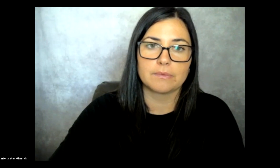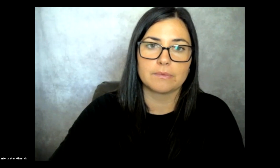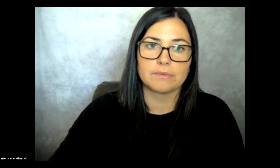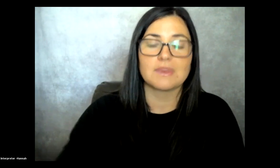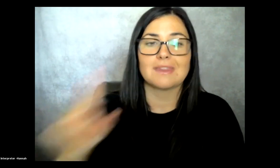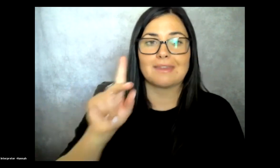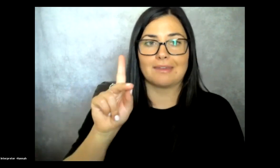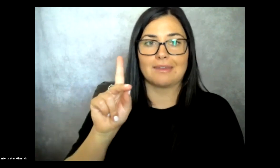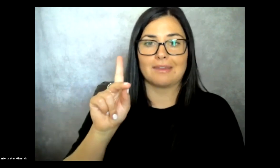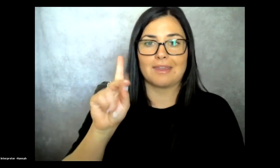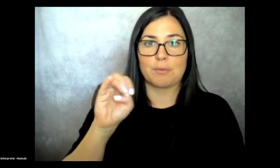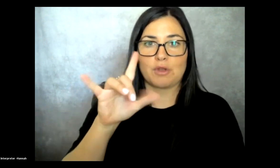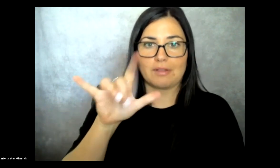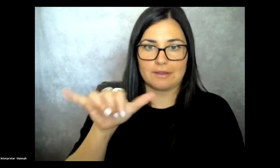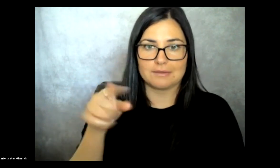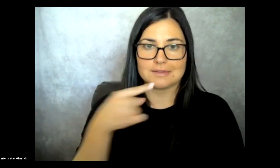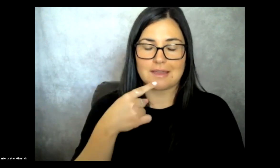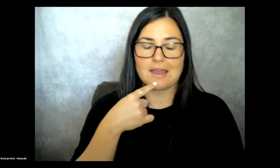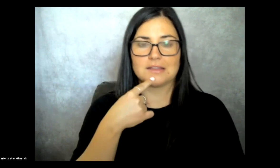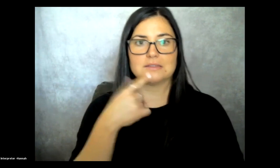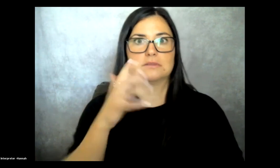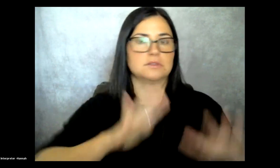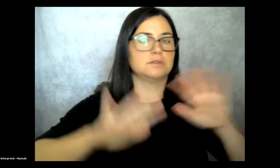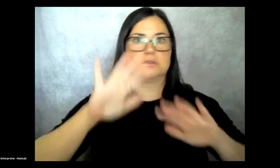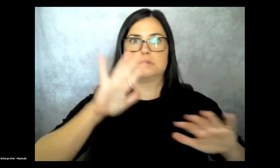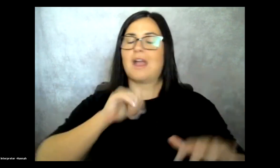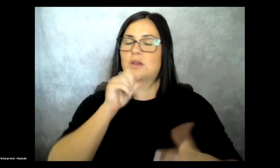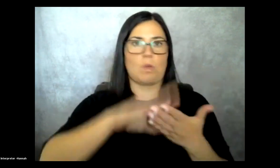Kimberly says, all sorts. I don't learn well this way.